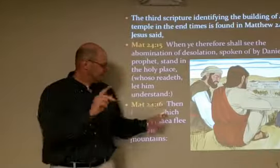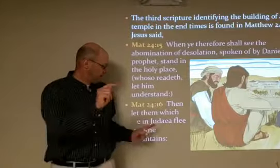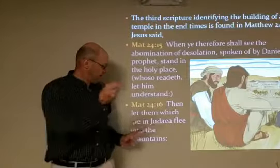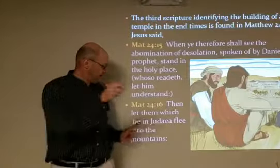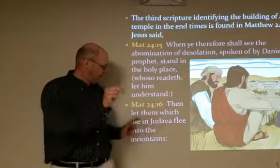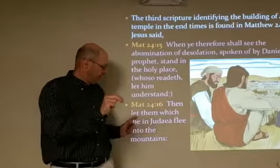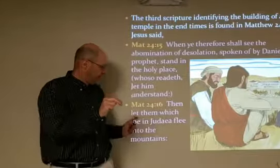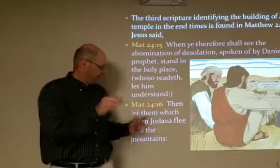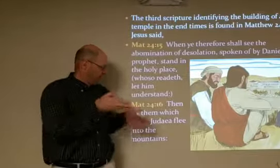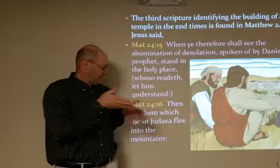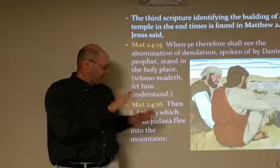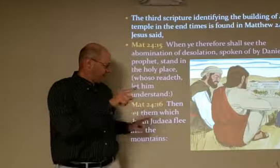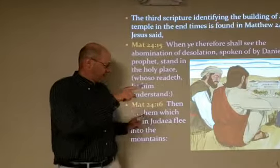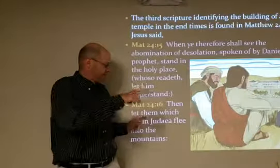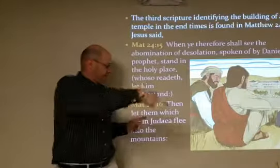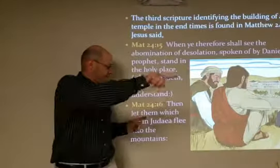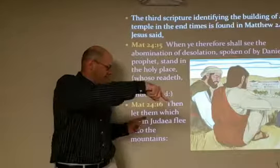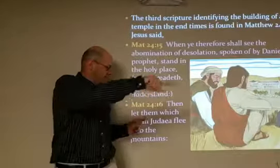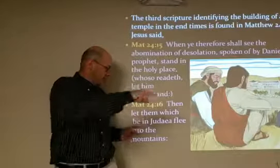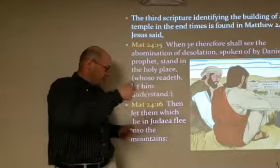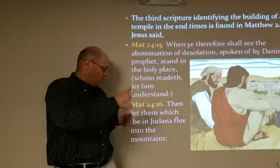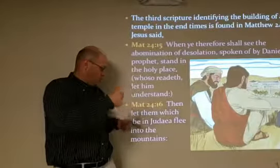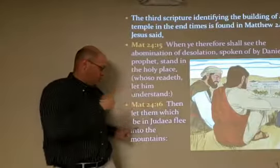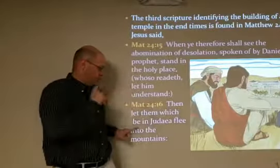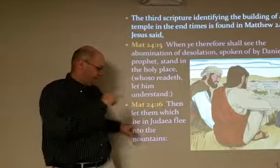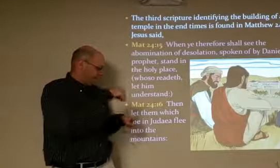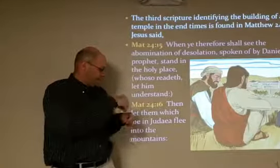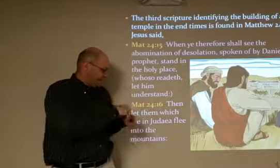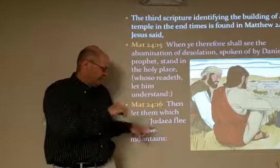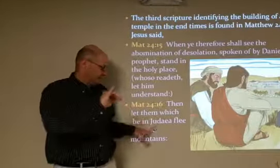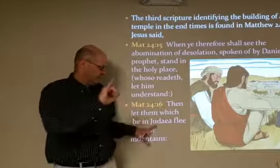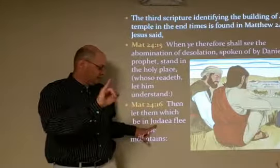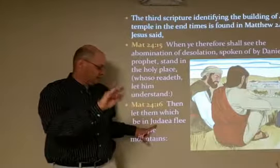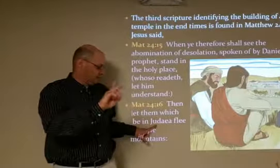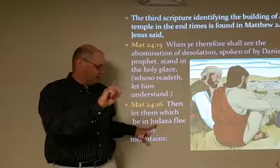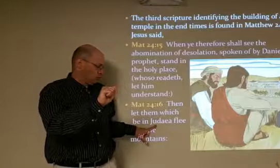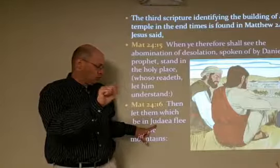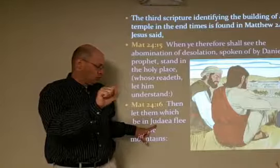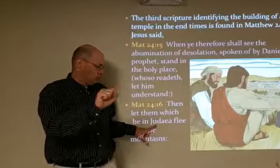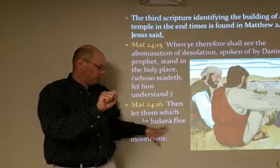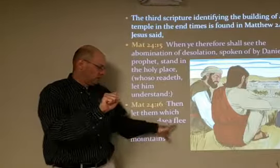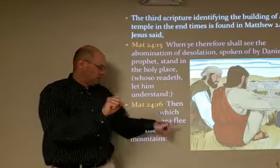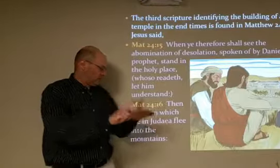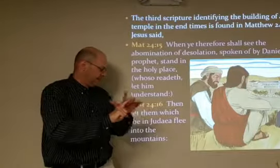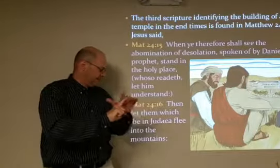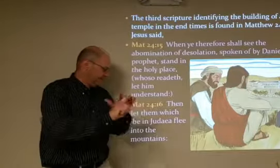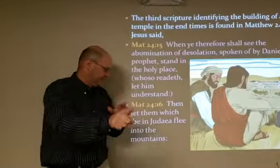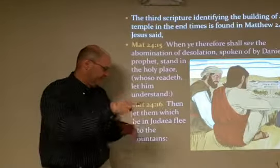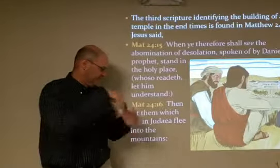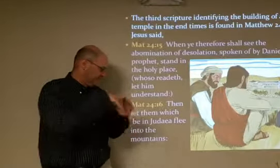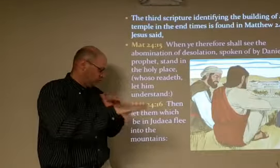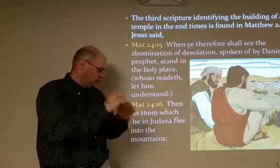All right. Continuing in scripture here, Matthew 24, verse 16. Then let them which